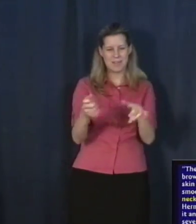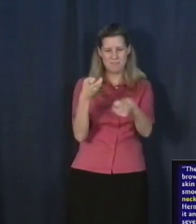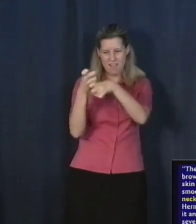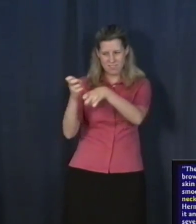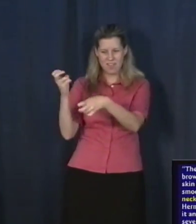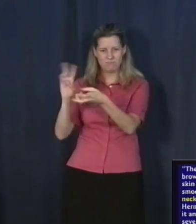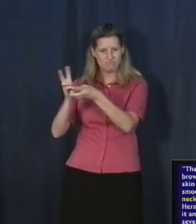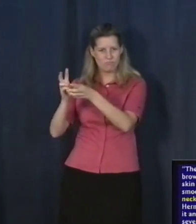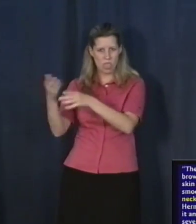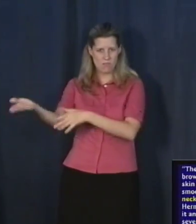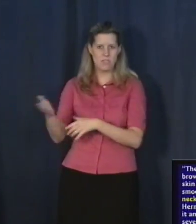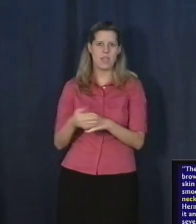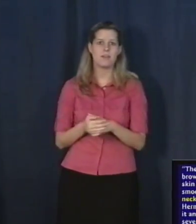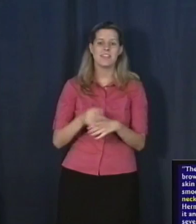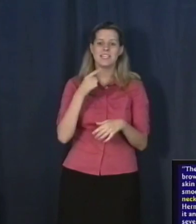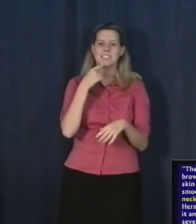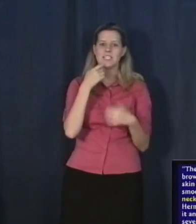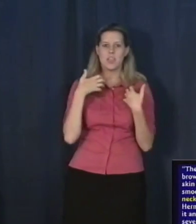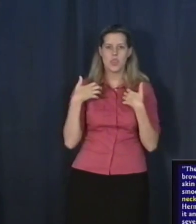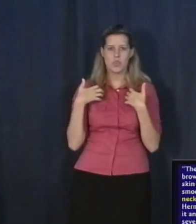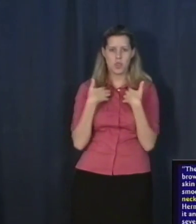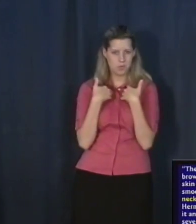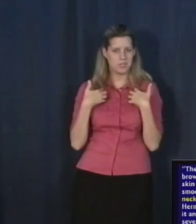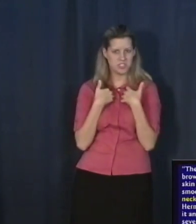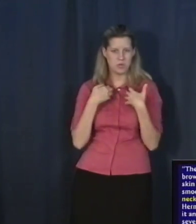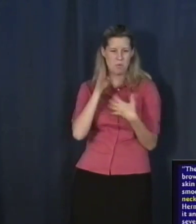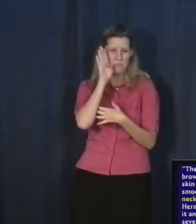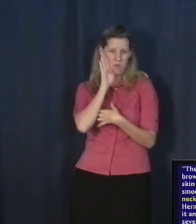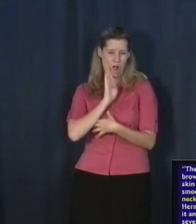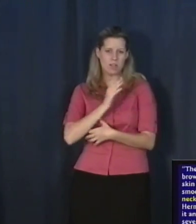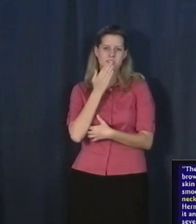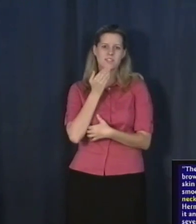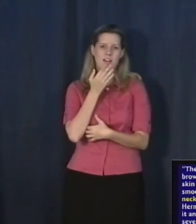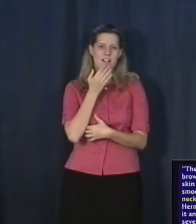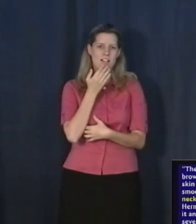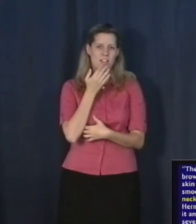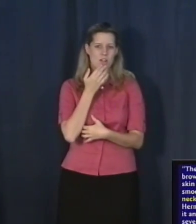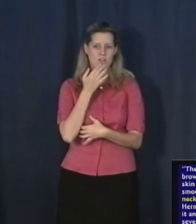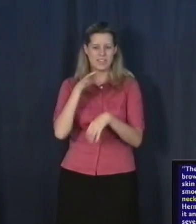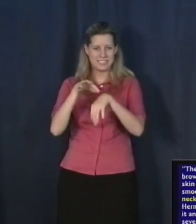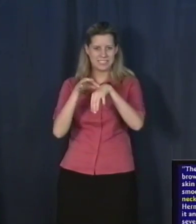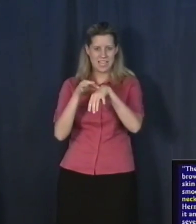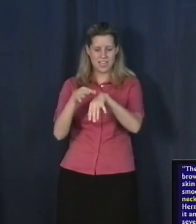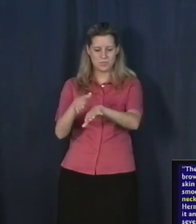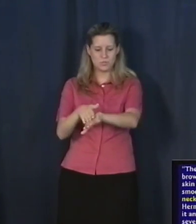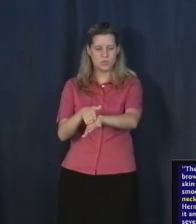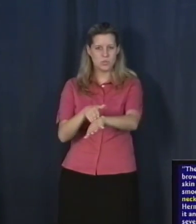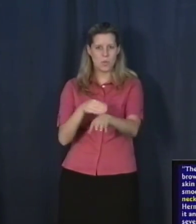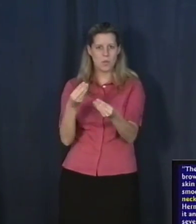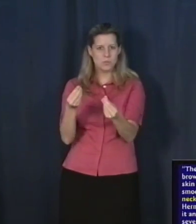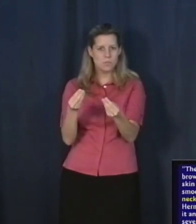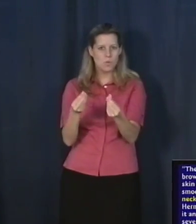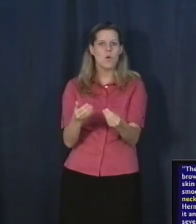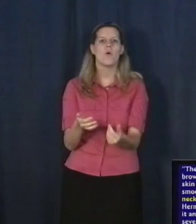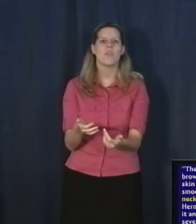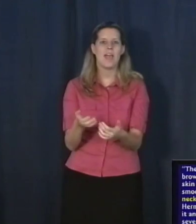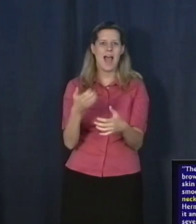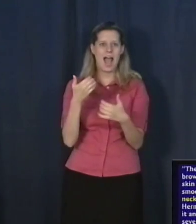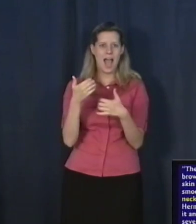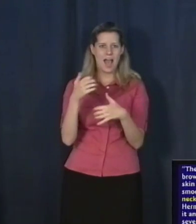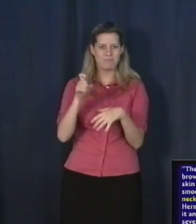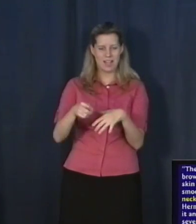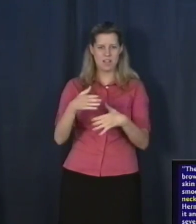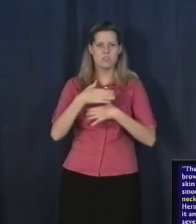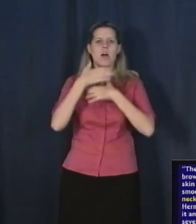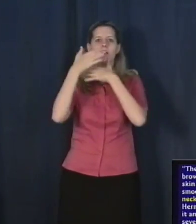over there. They said the creature was brownish in color. The skin appeared slick and smooth. It had a long neck and a small head.